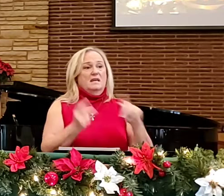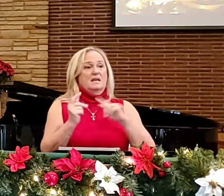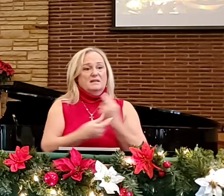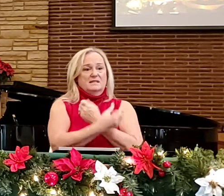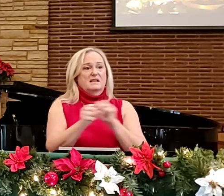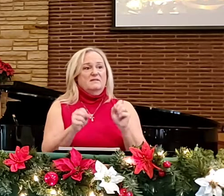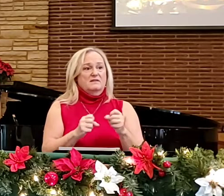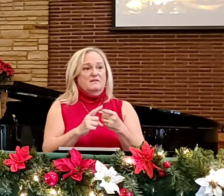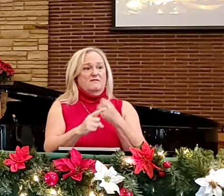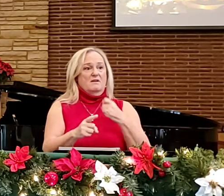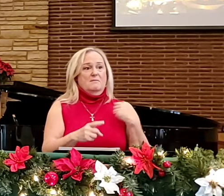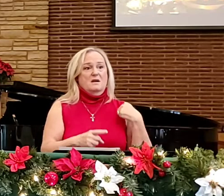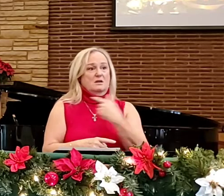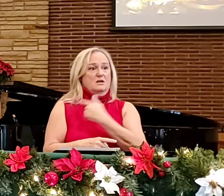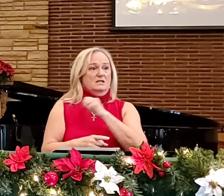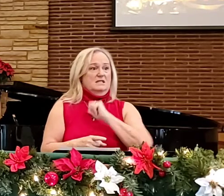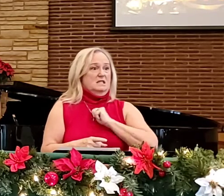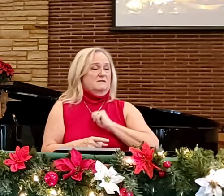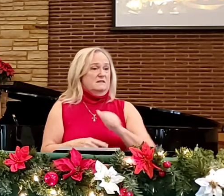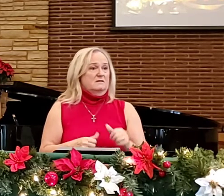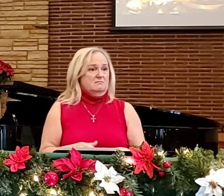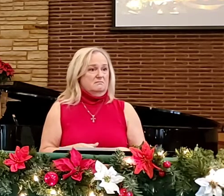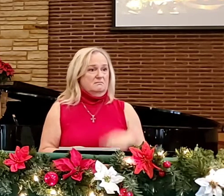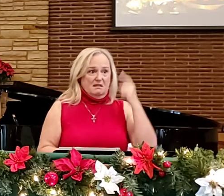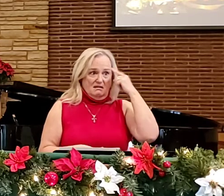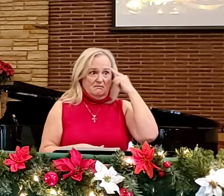us from ourselves, mostly, I think.